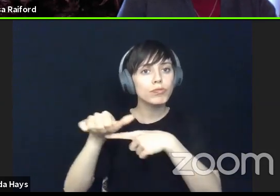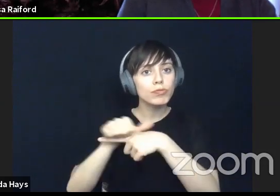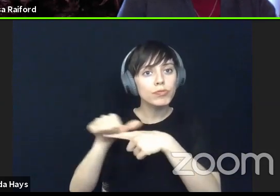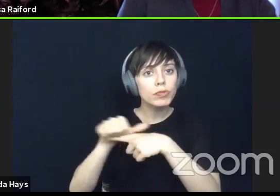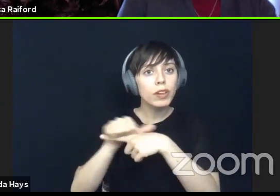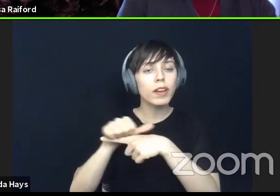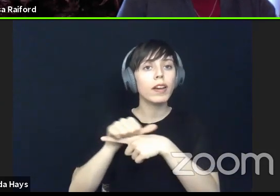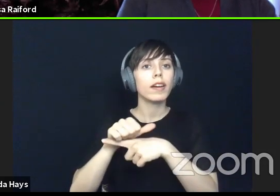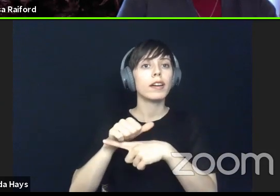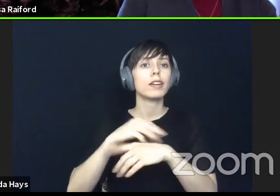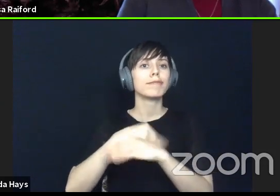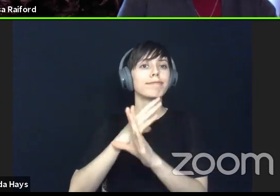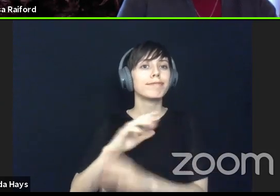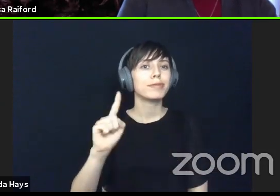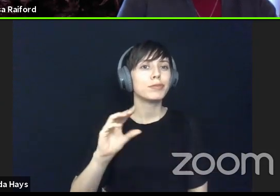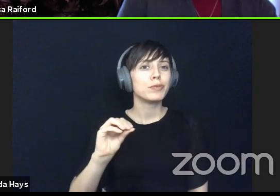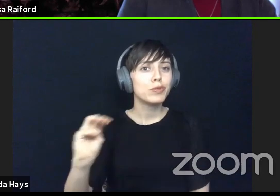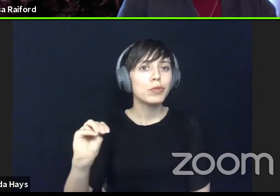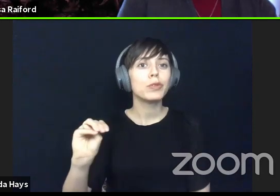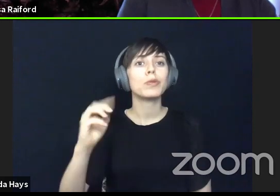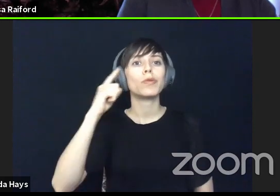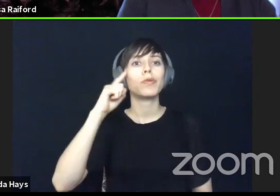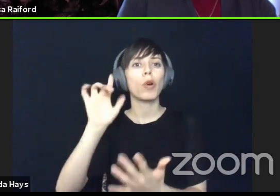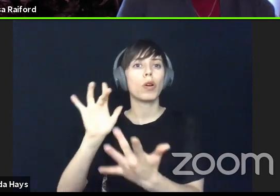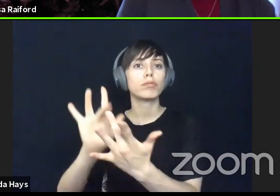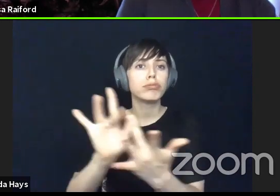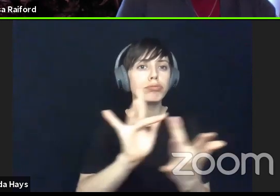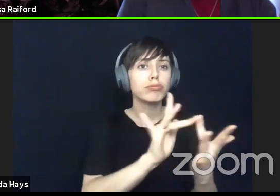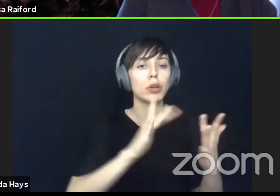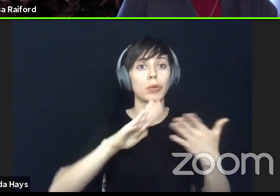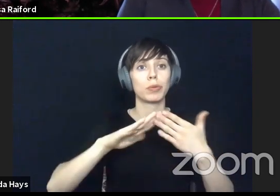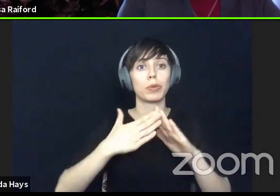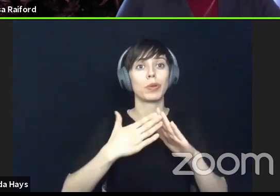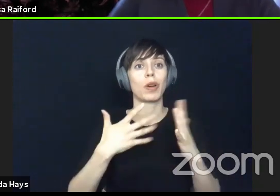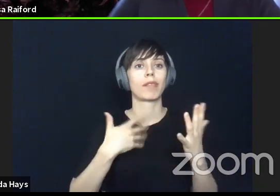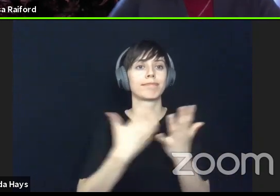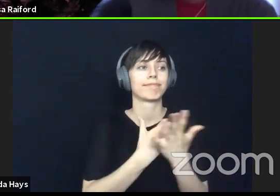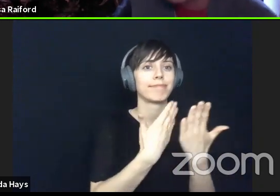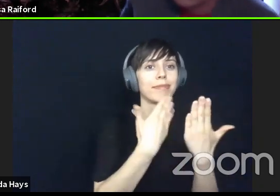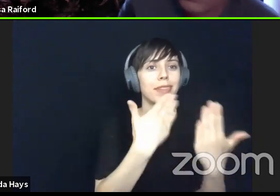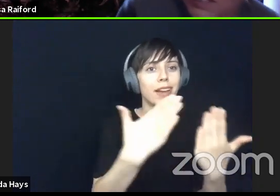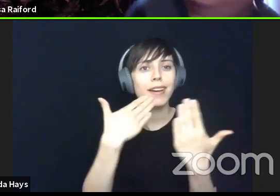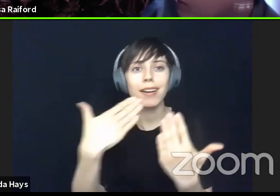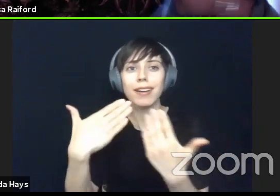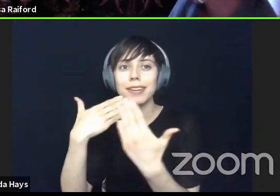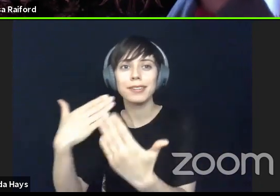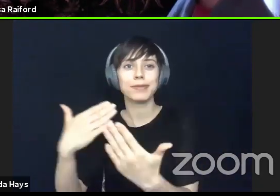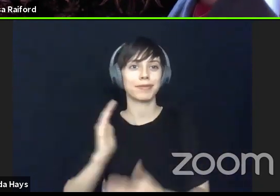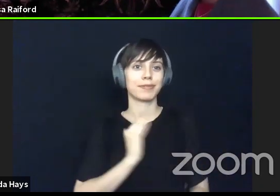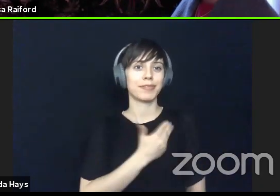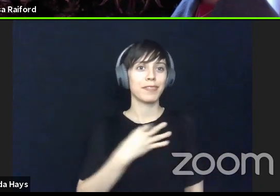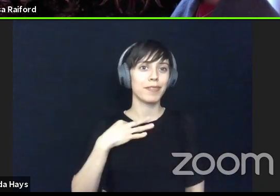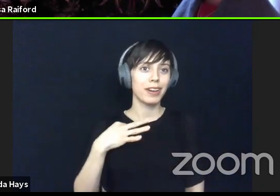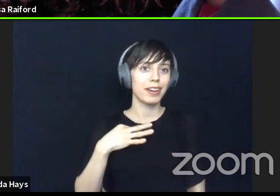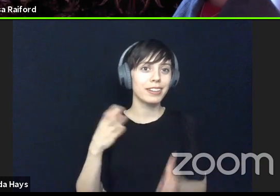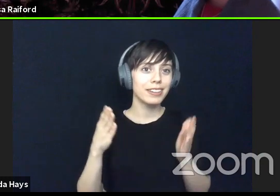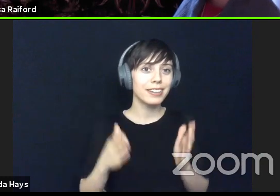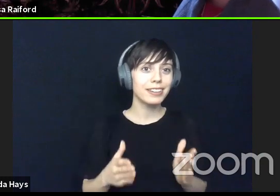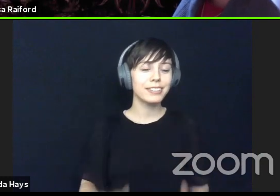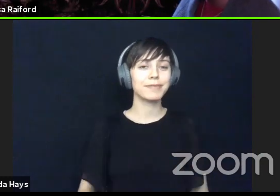and other ways to connect with communities. So thank you so much for all of that. And then also I wanted to tell people that